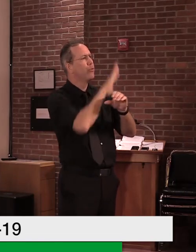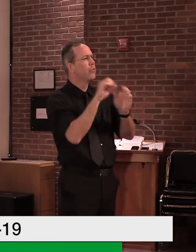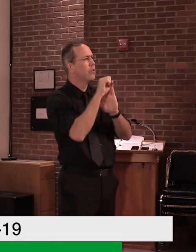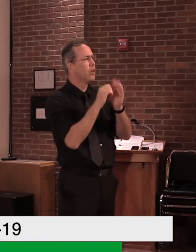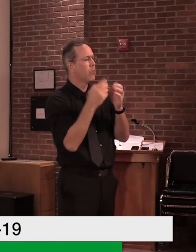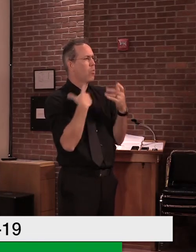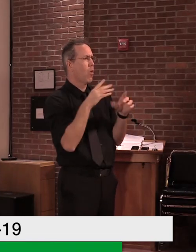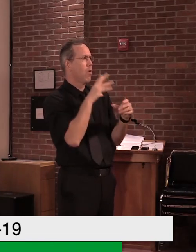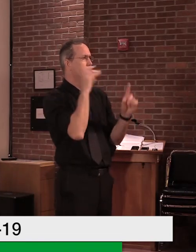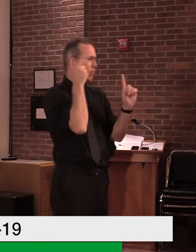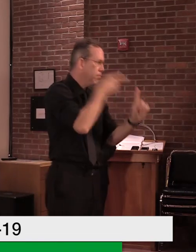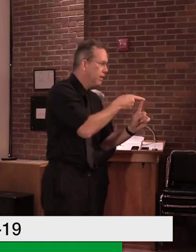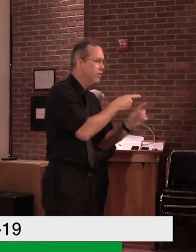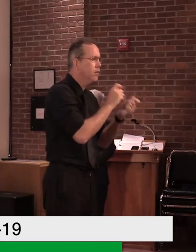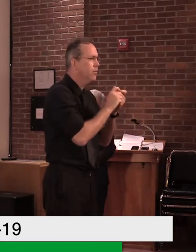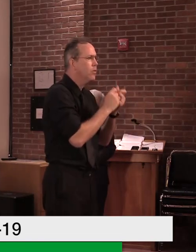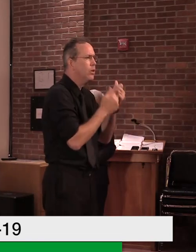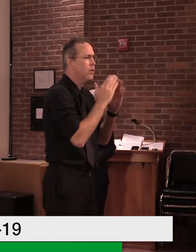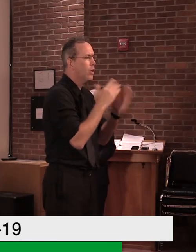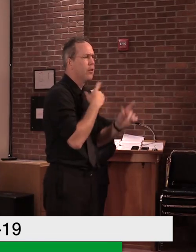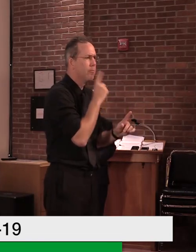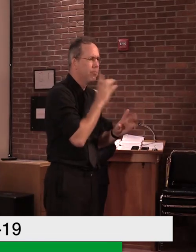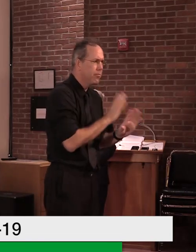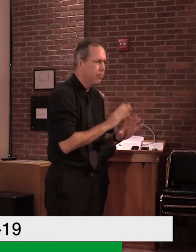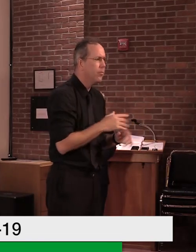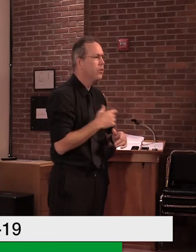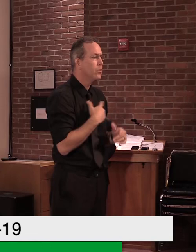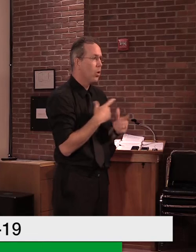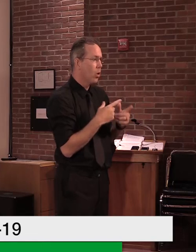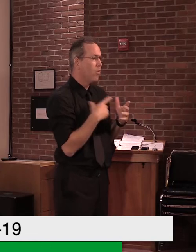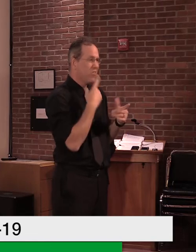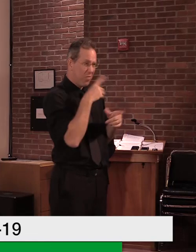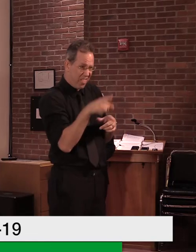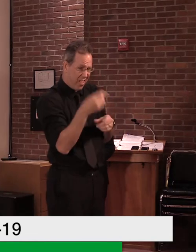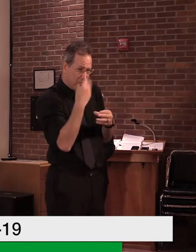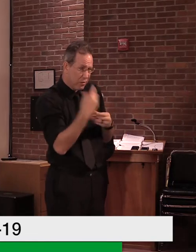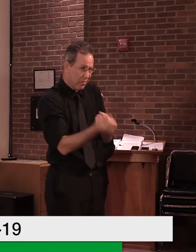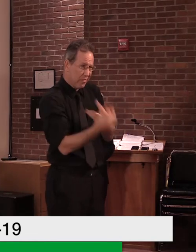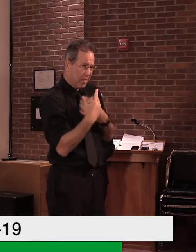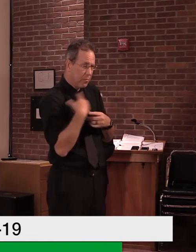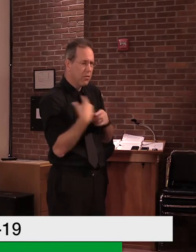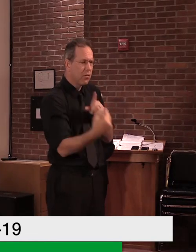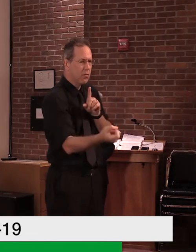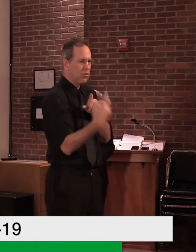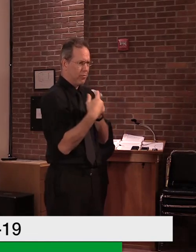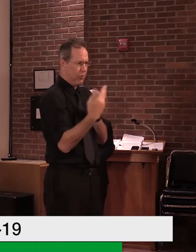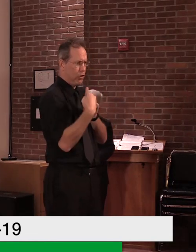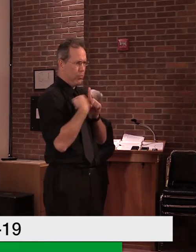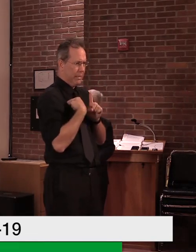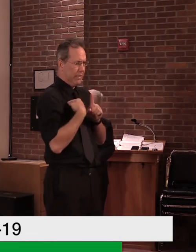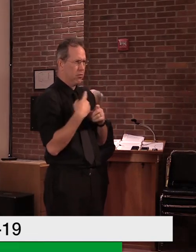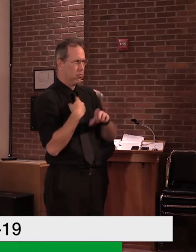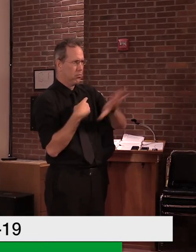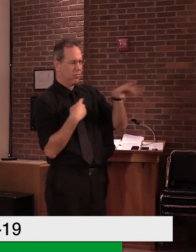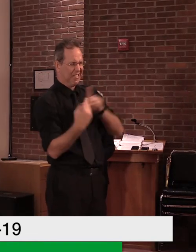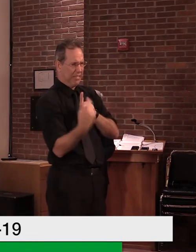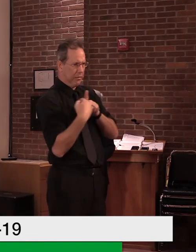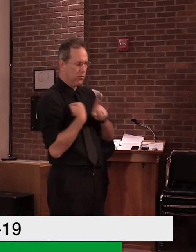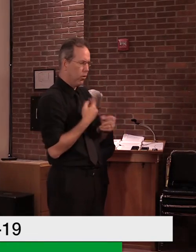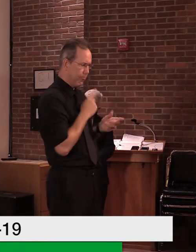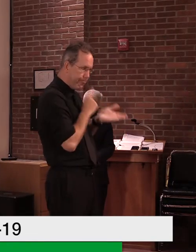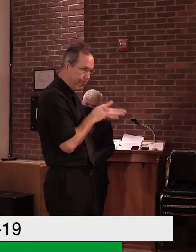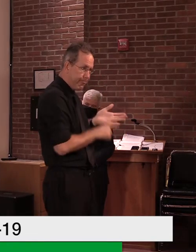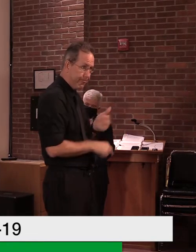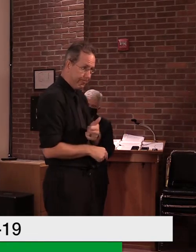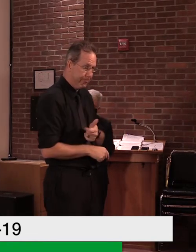the specific case you're talking about, if you'll just send that to our communications office. I'm happy